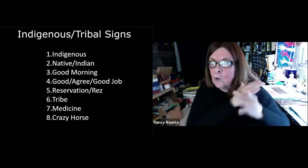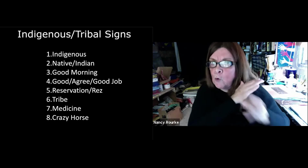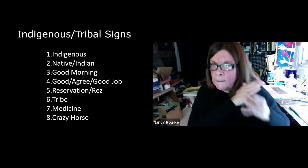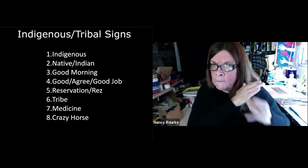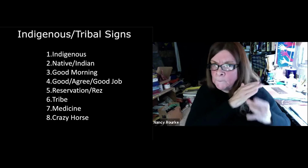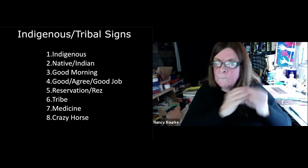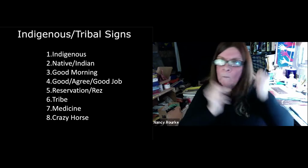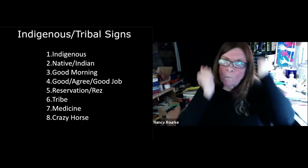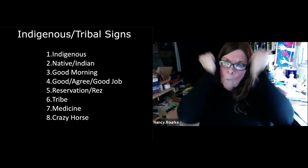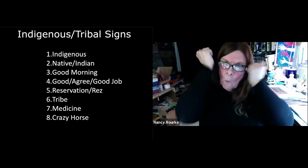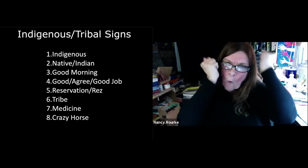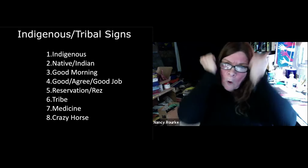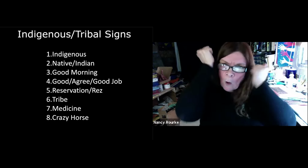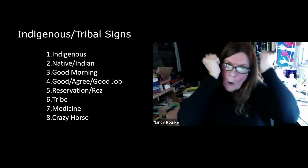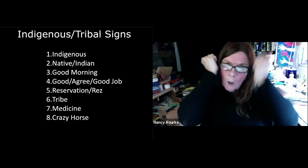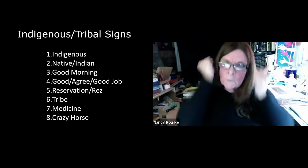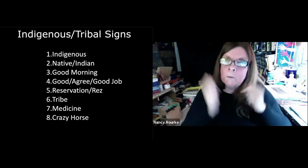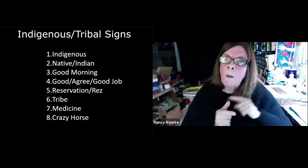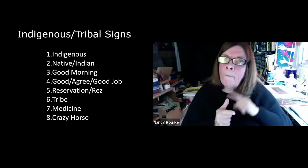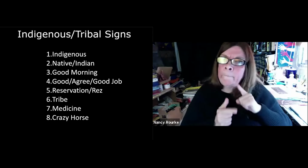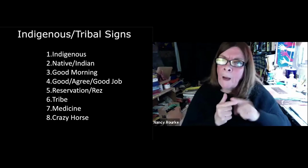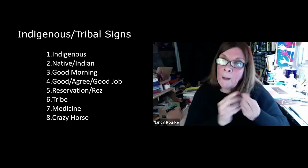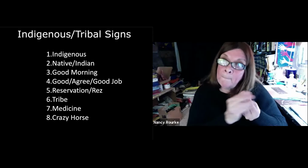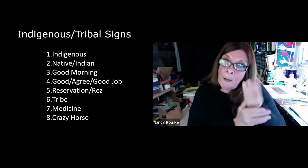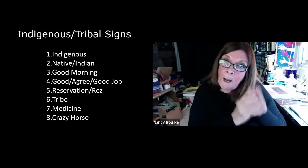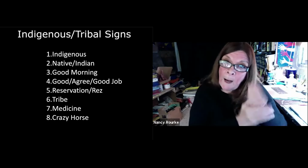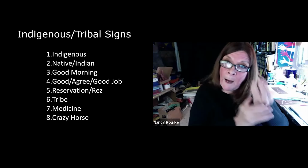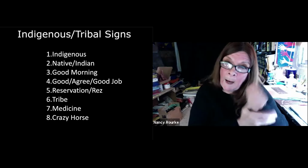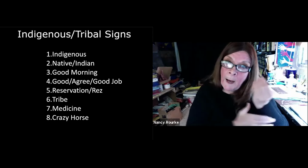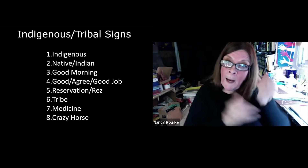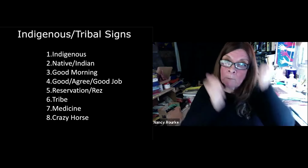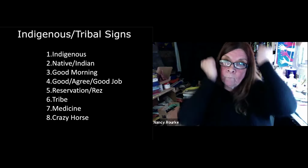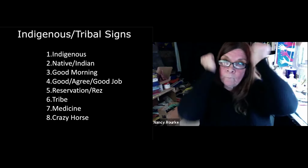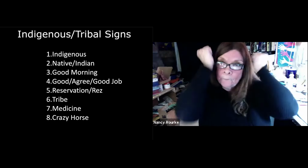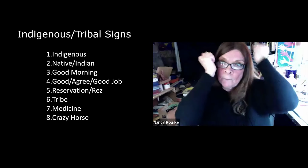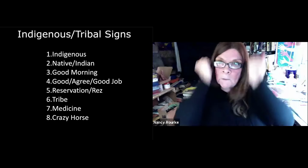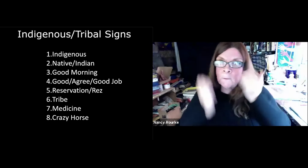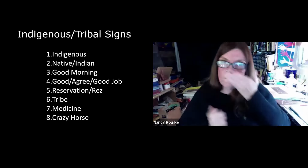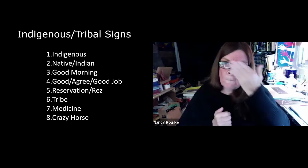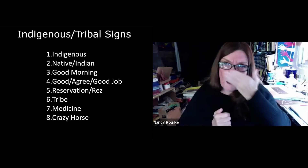or horse grease or bison grease was used for washing and cleansing.